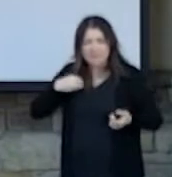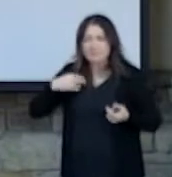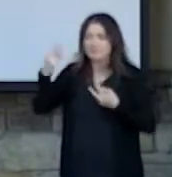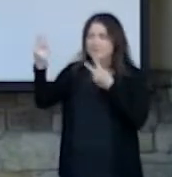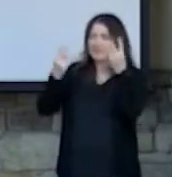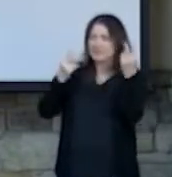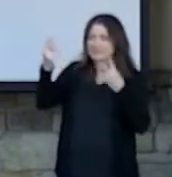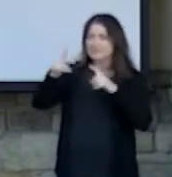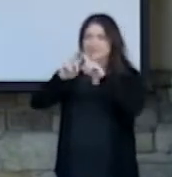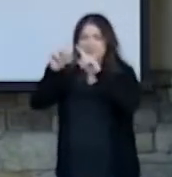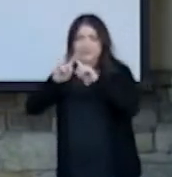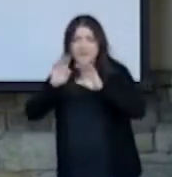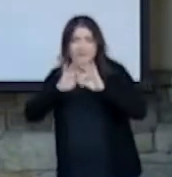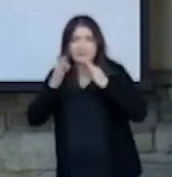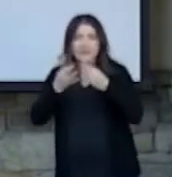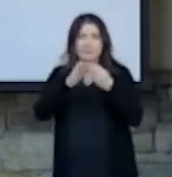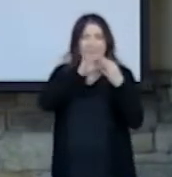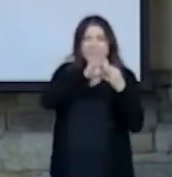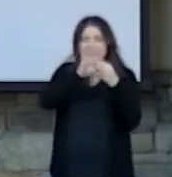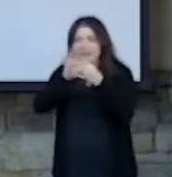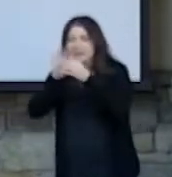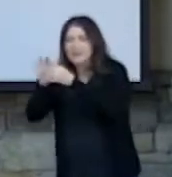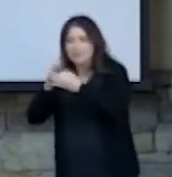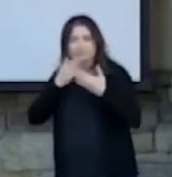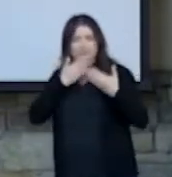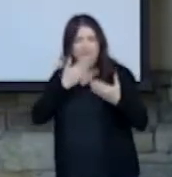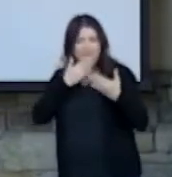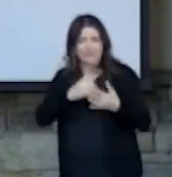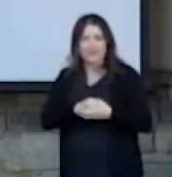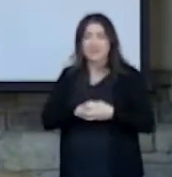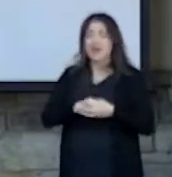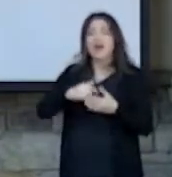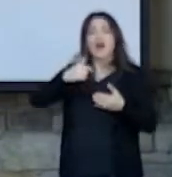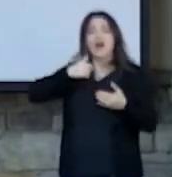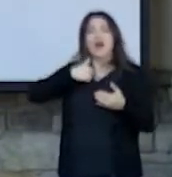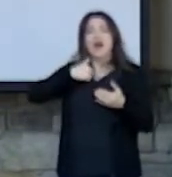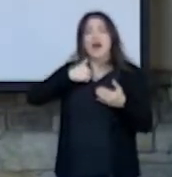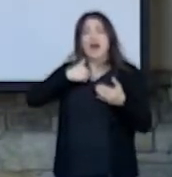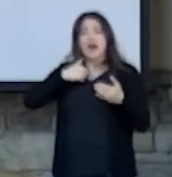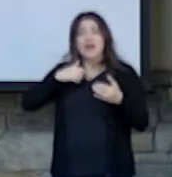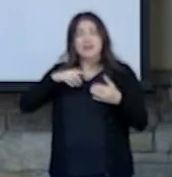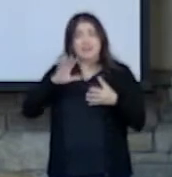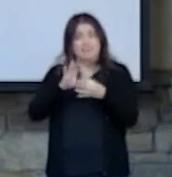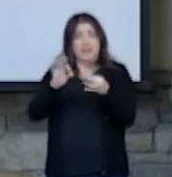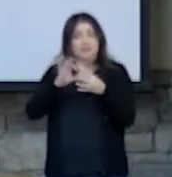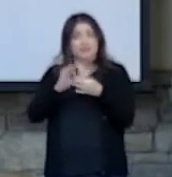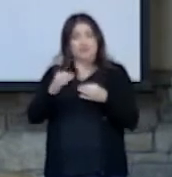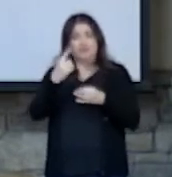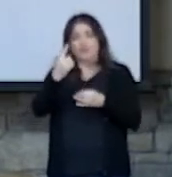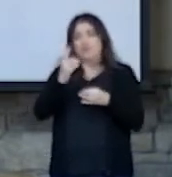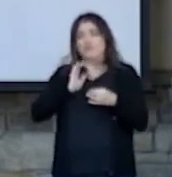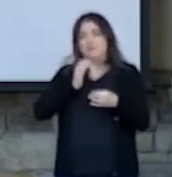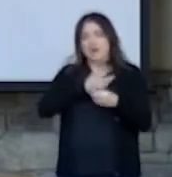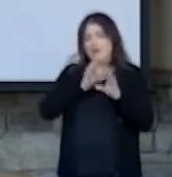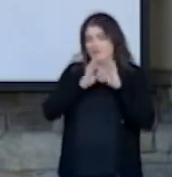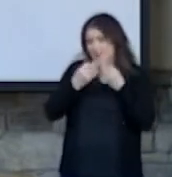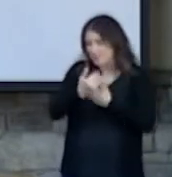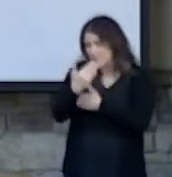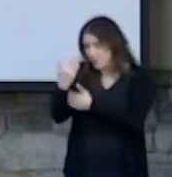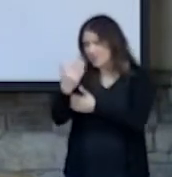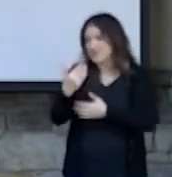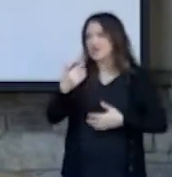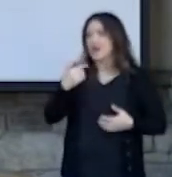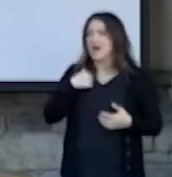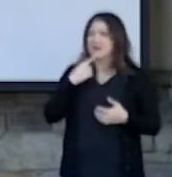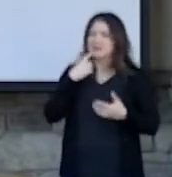different families. Connections, and I'm grateful for that. I get to kind of mention one for our family this morning. I know I had said maybe